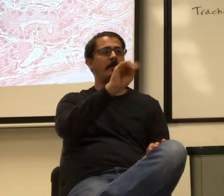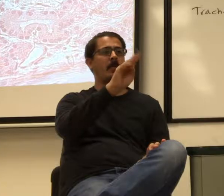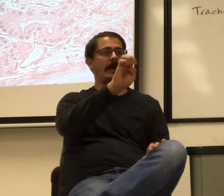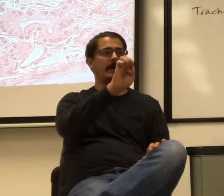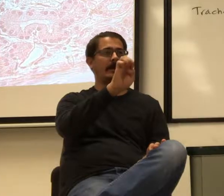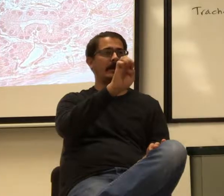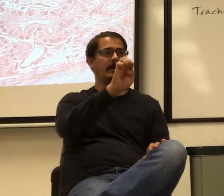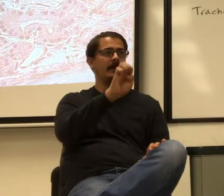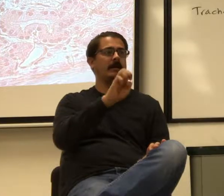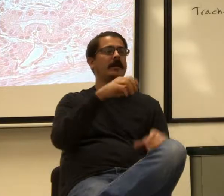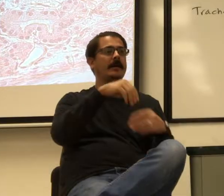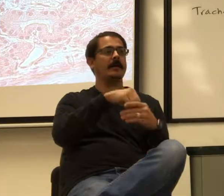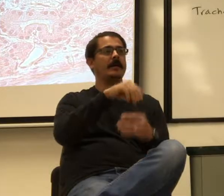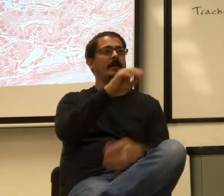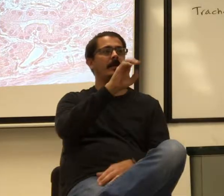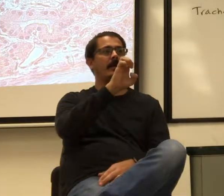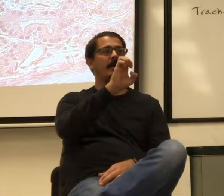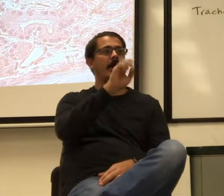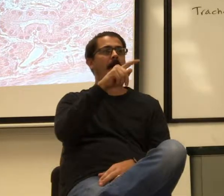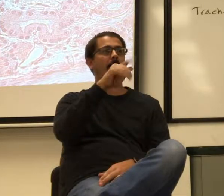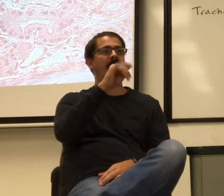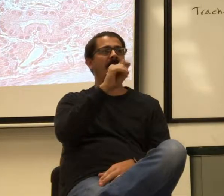And the epithelium of the mucosa